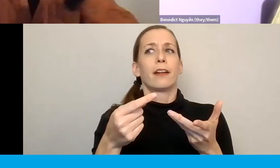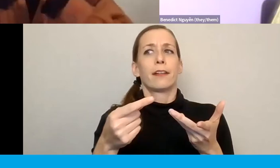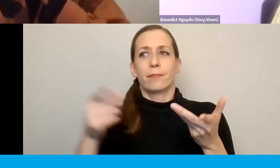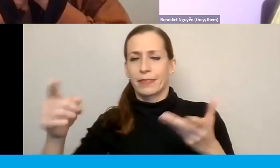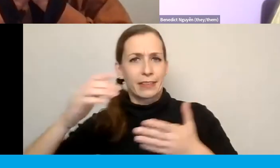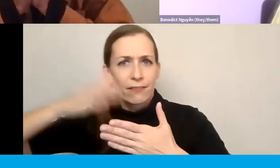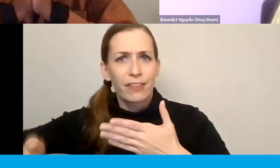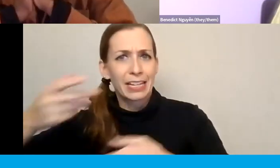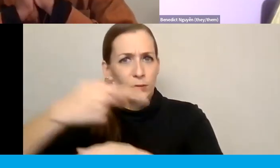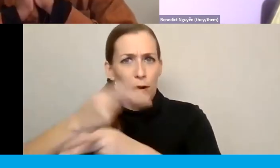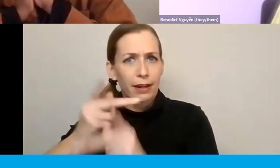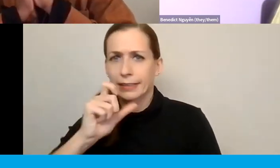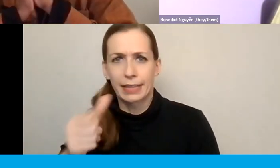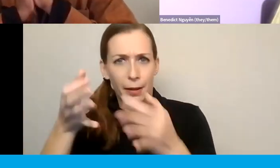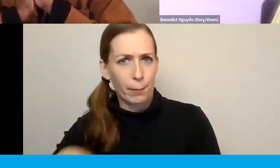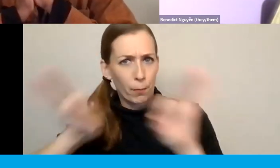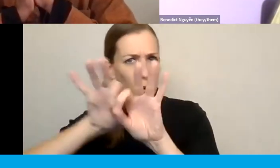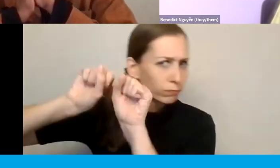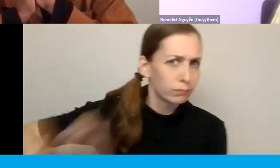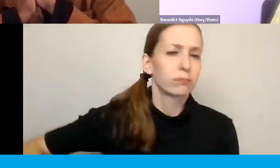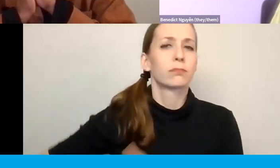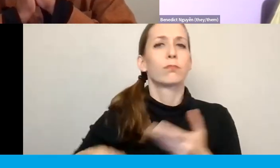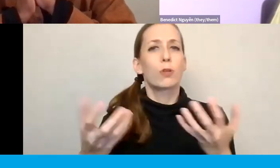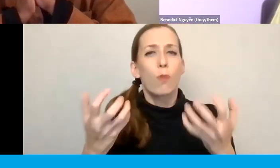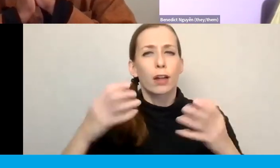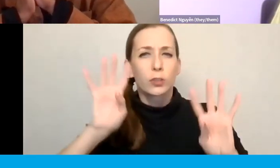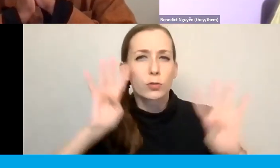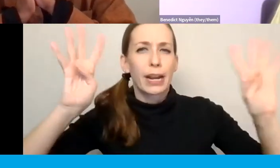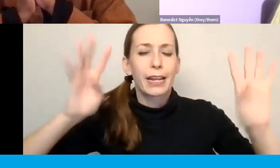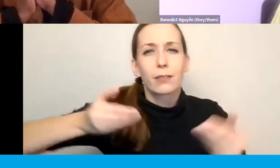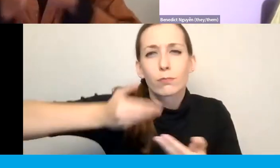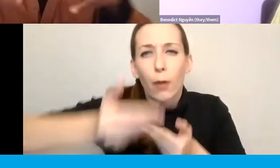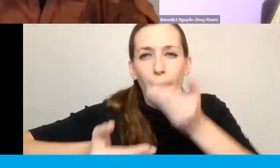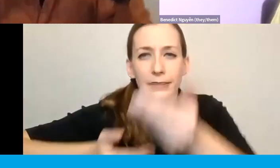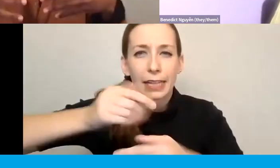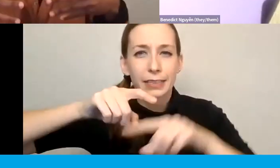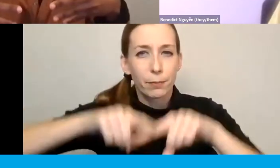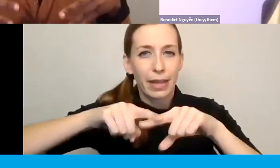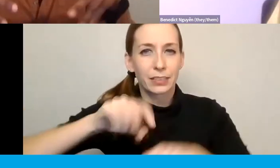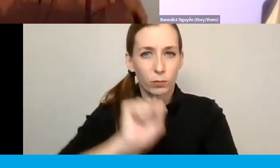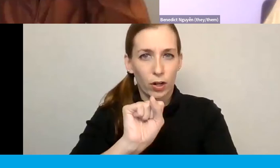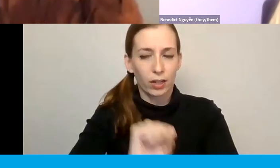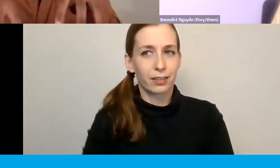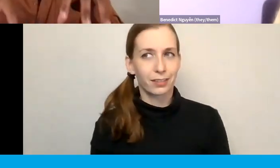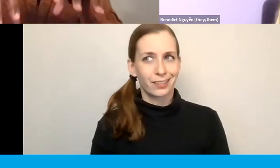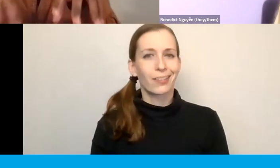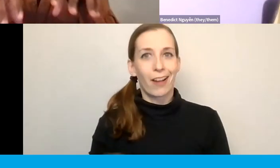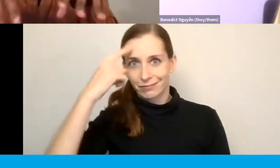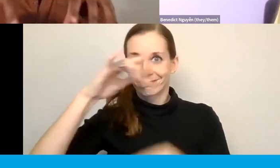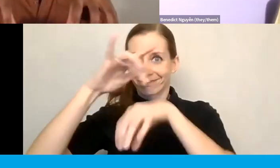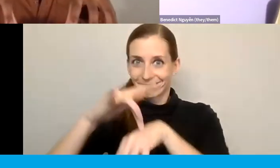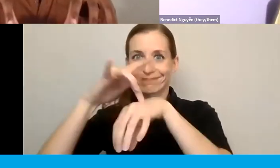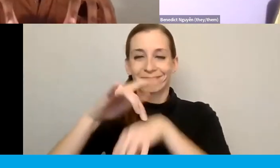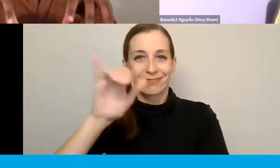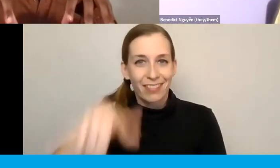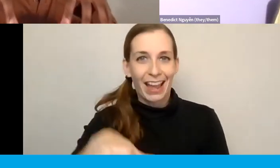remember always feeling a sort of tension with that because I was really thinking about the moment that the dance has like landed in front of a